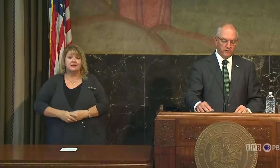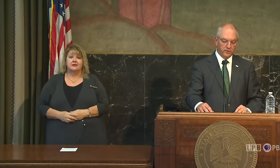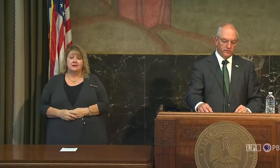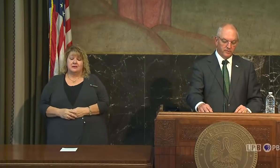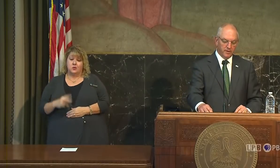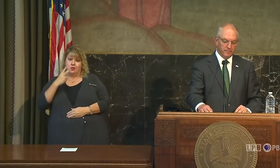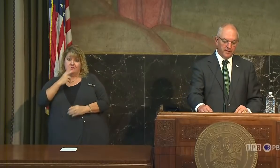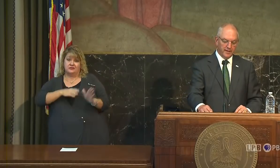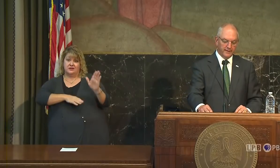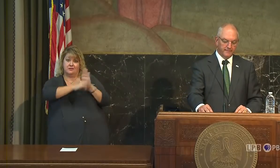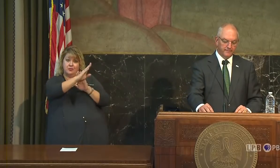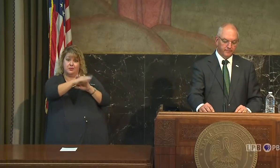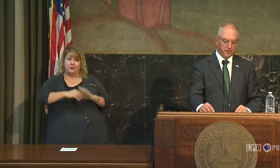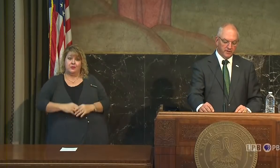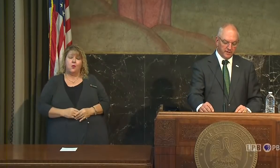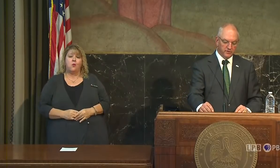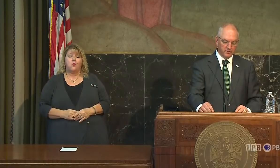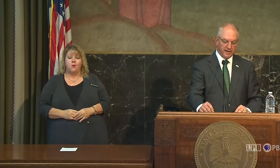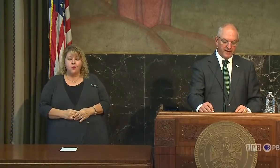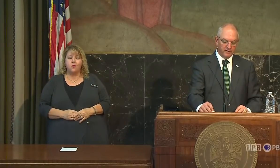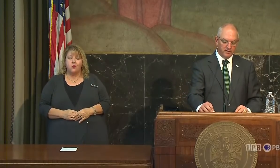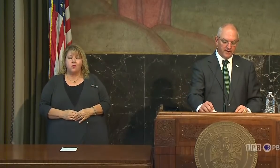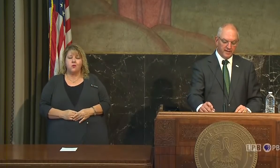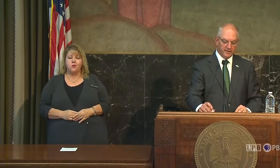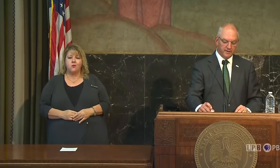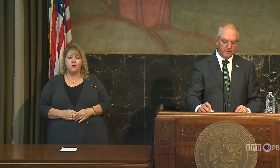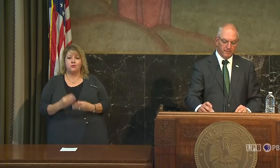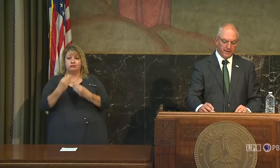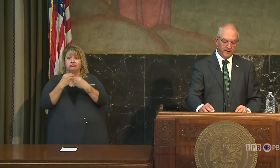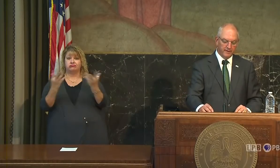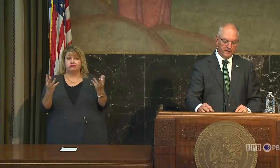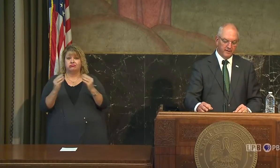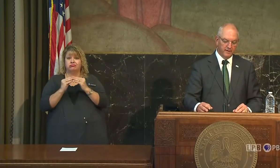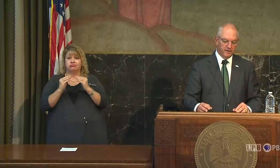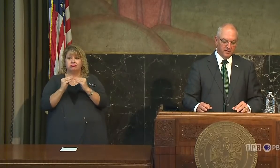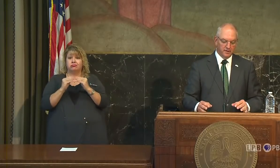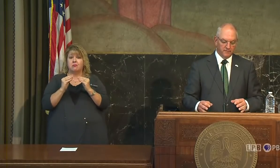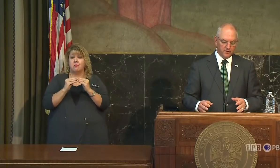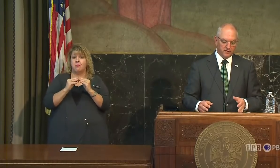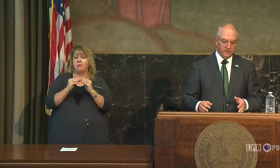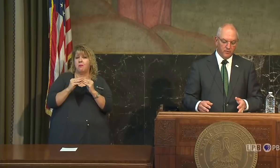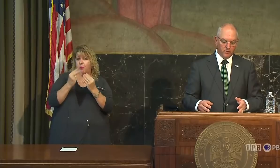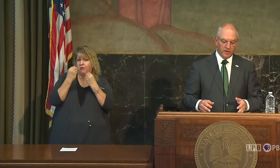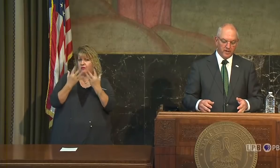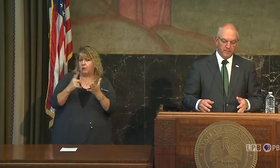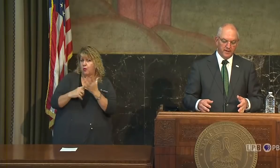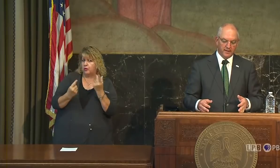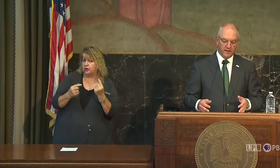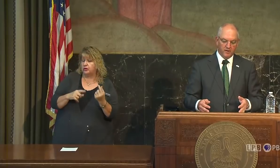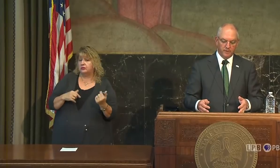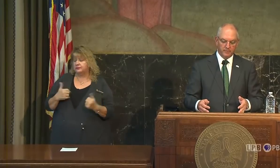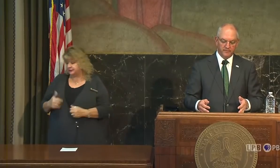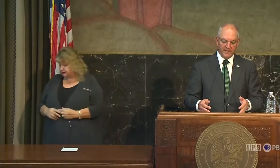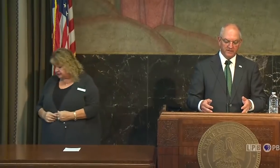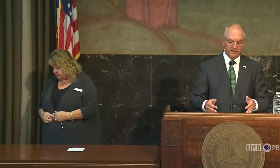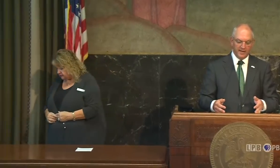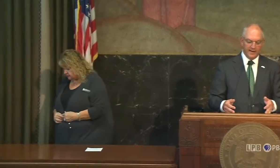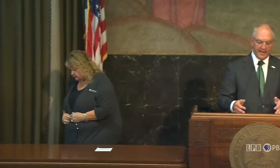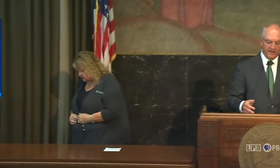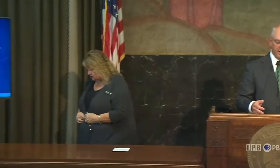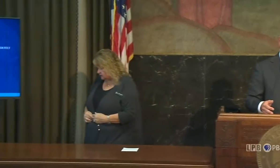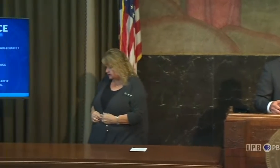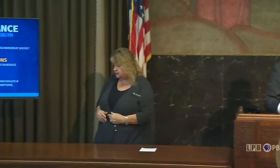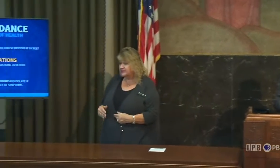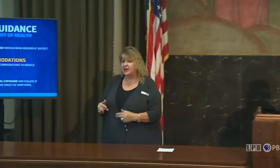we are issuing some updated additional guidance today to the public. First of all, we're recommending that all people,